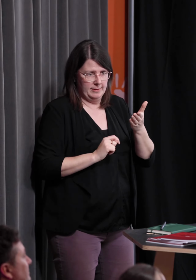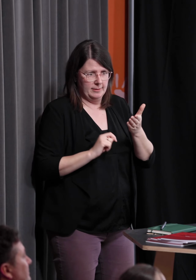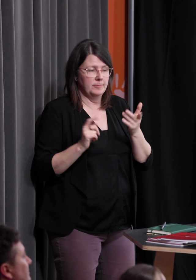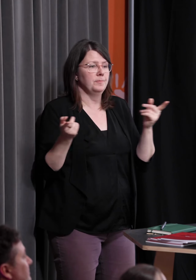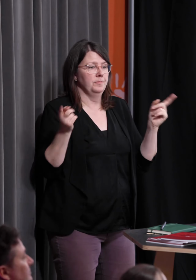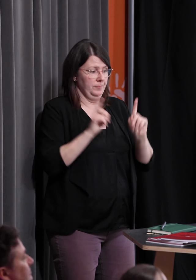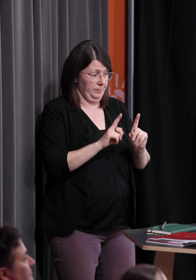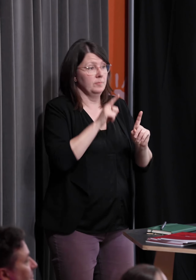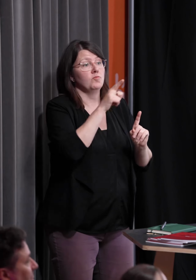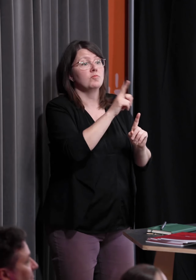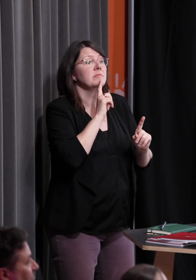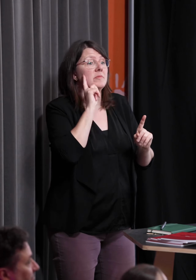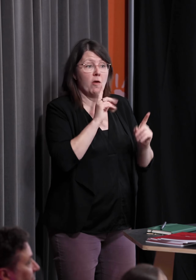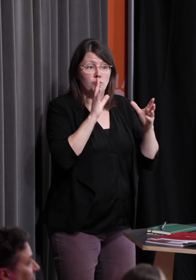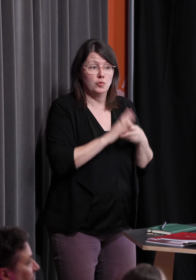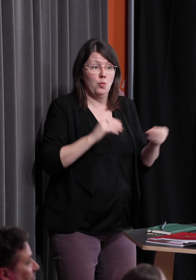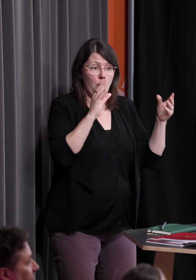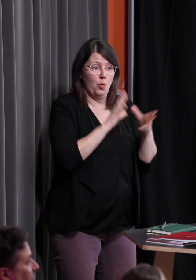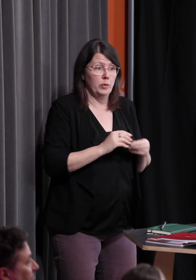Deaf storyteller.